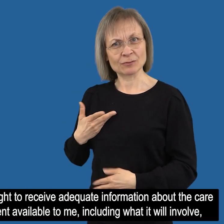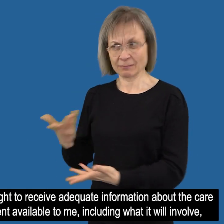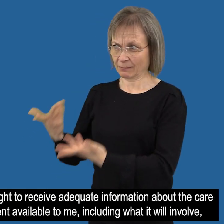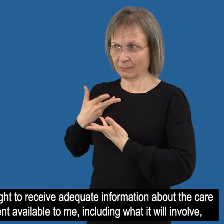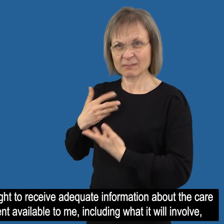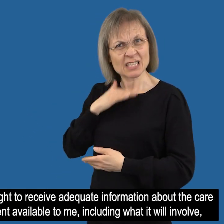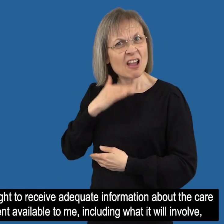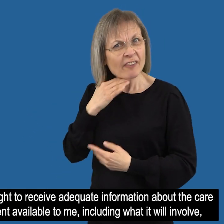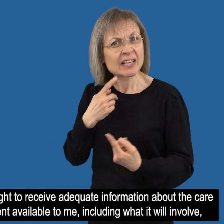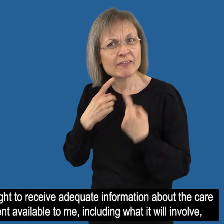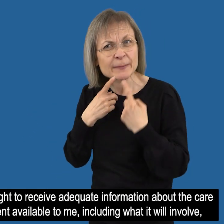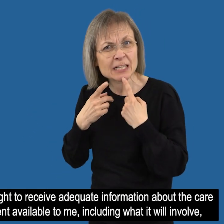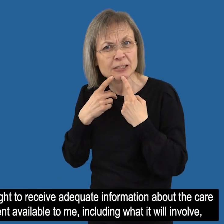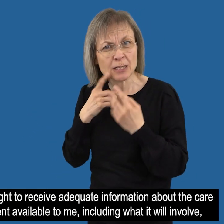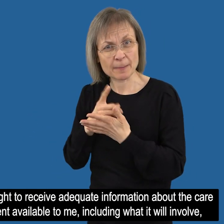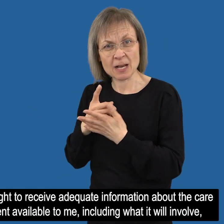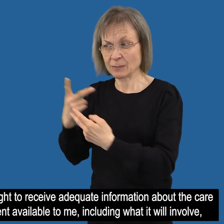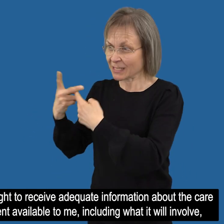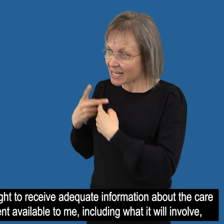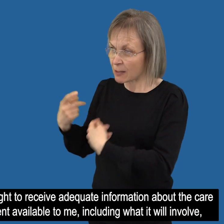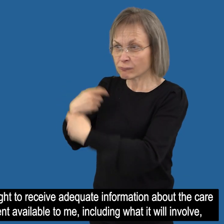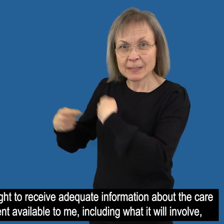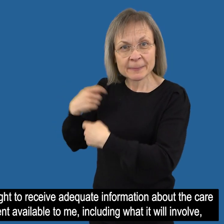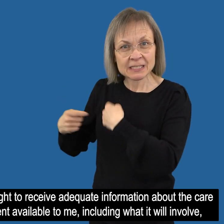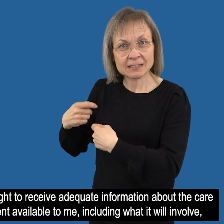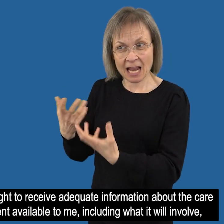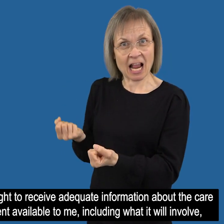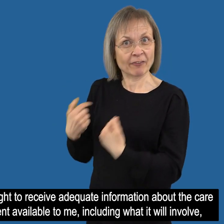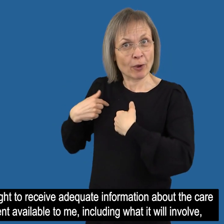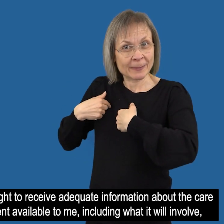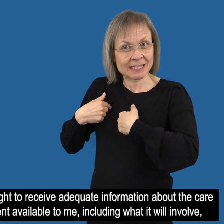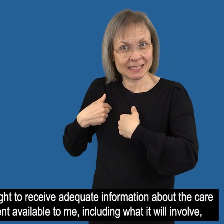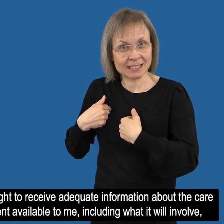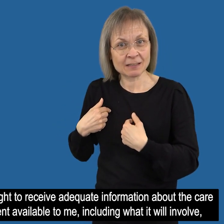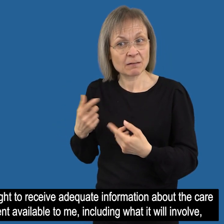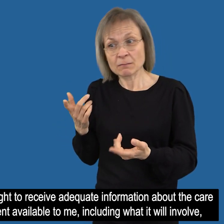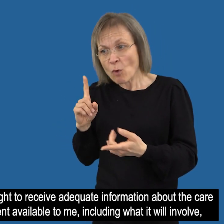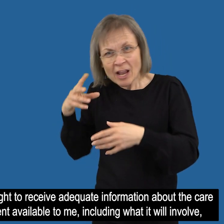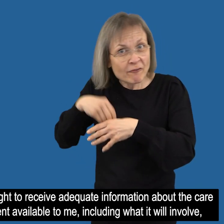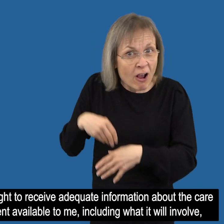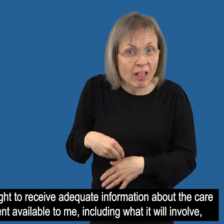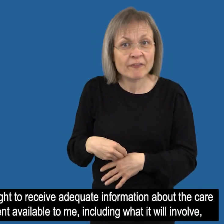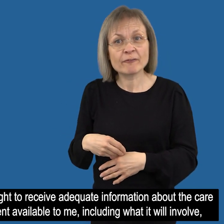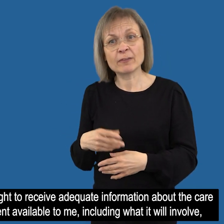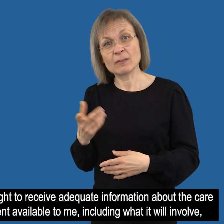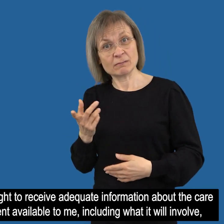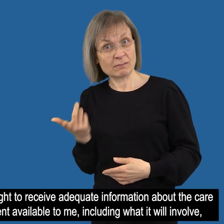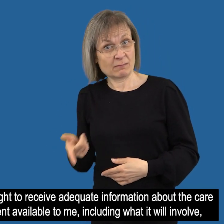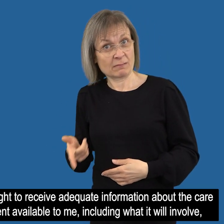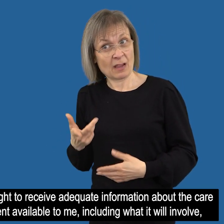I have the right to receive adequate information about the care and treatment available to me, including what it will involve,